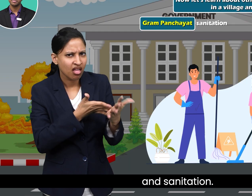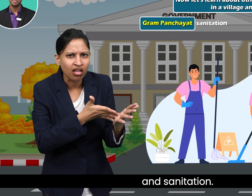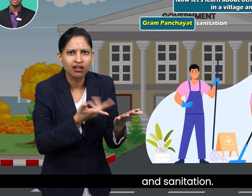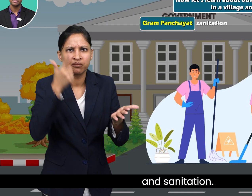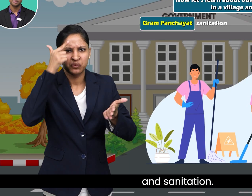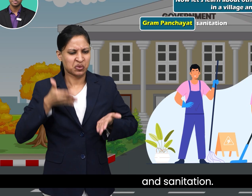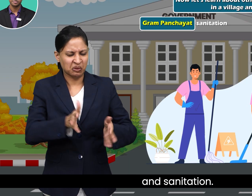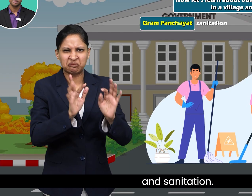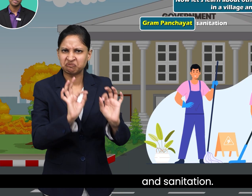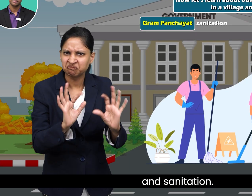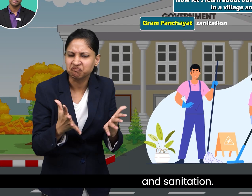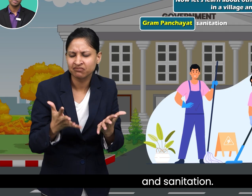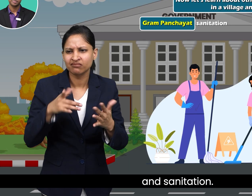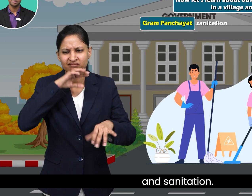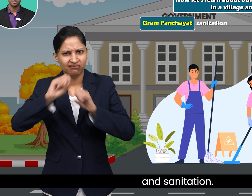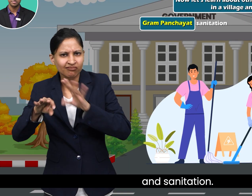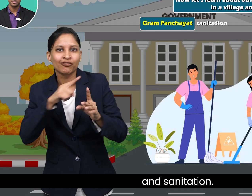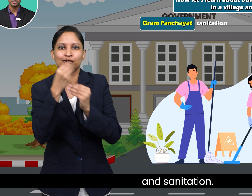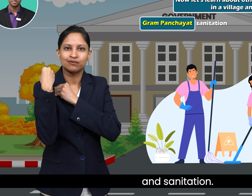sanitation.